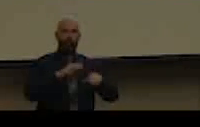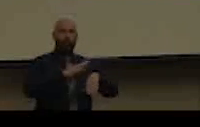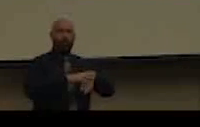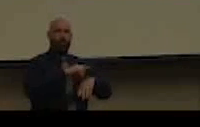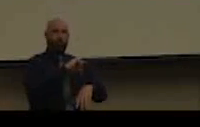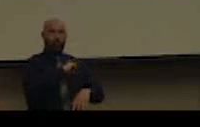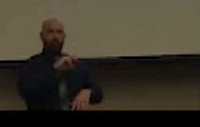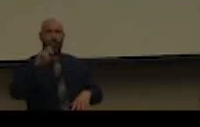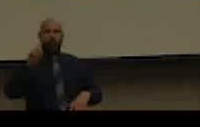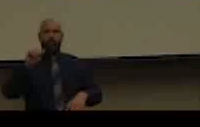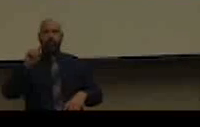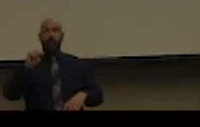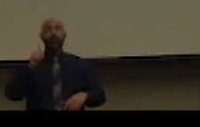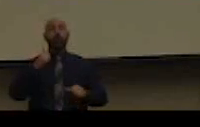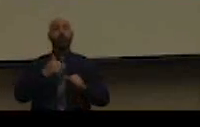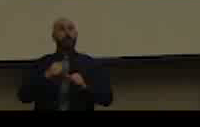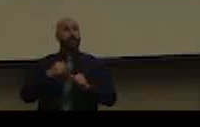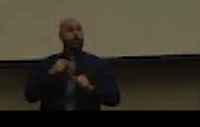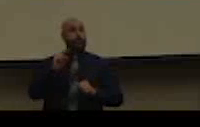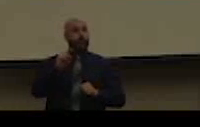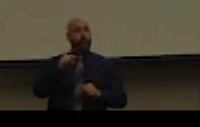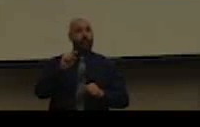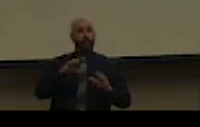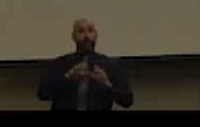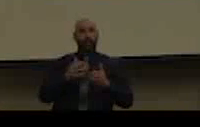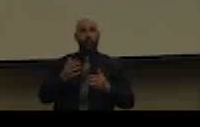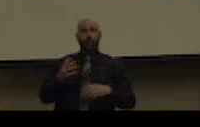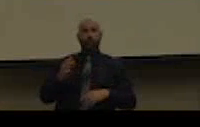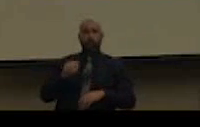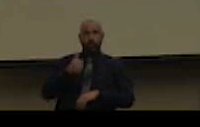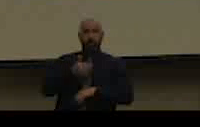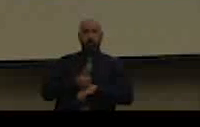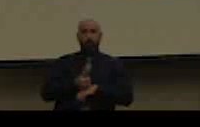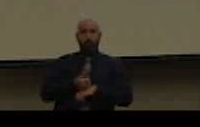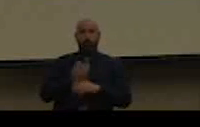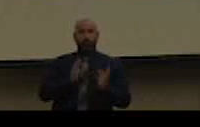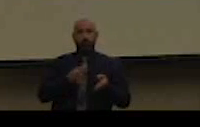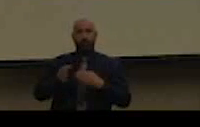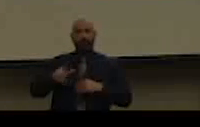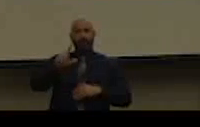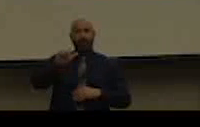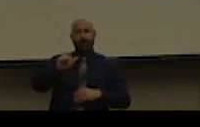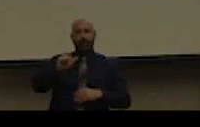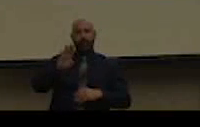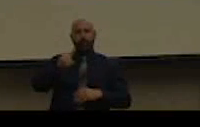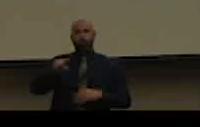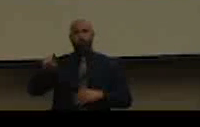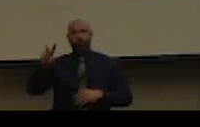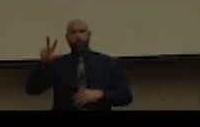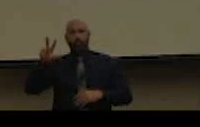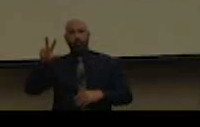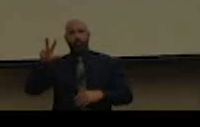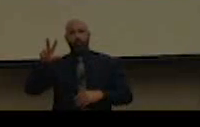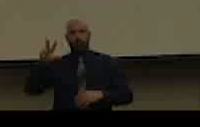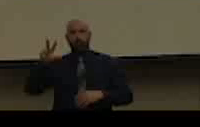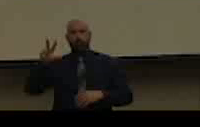group put out a plan, as I mentioned, LAB to 3. Thank you. It quantified all of the children in